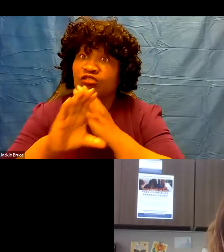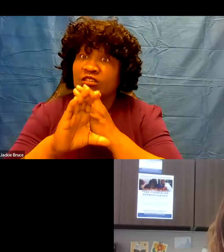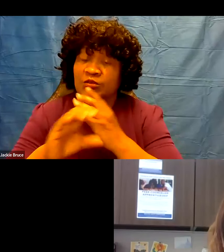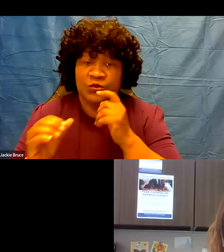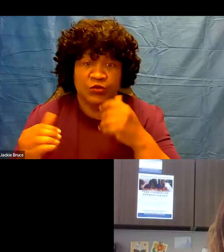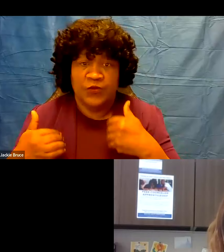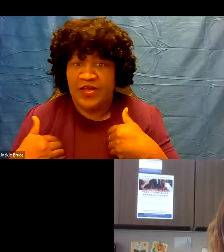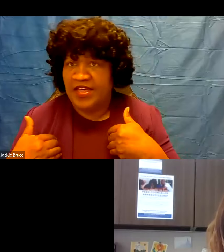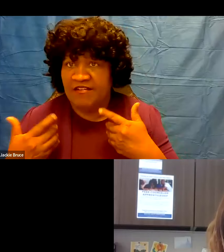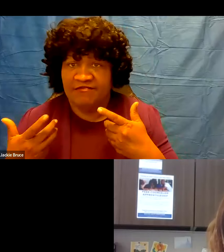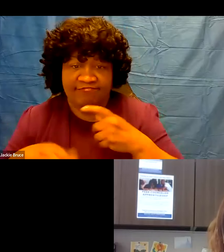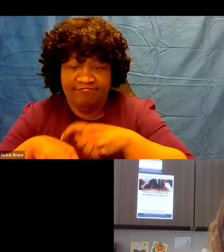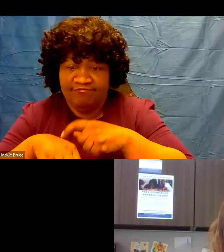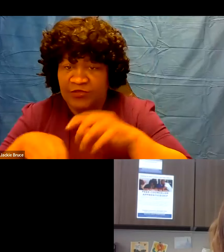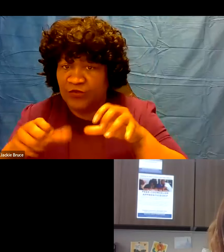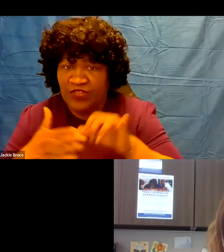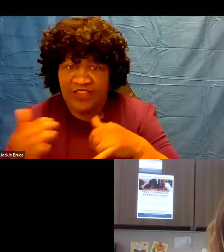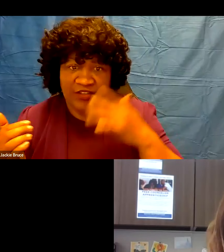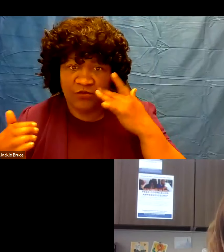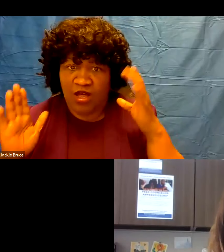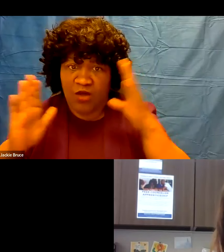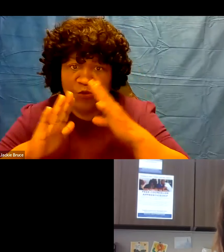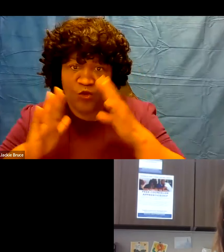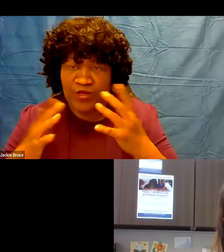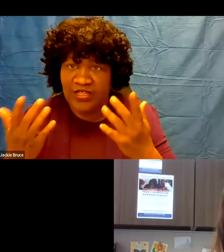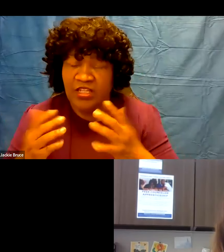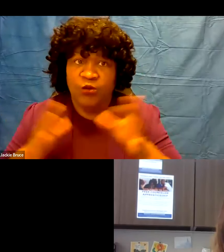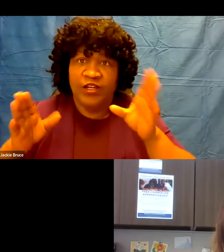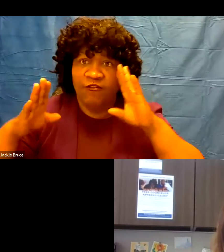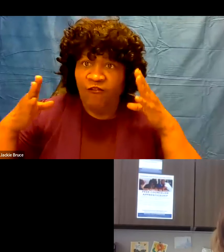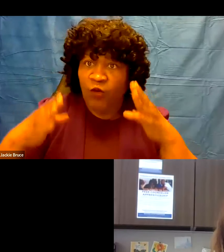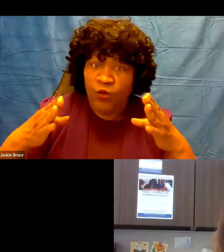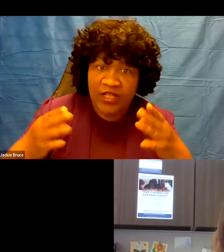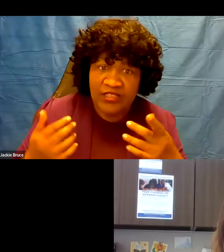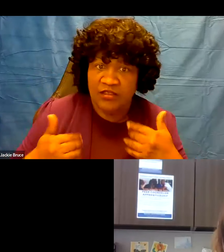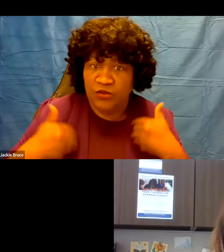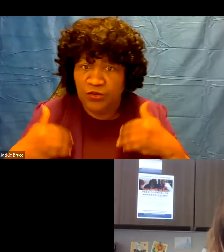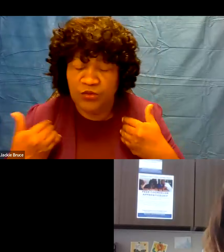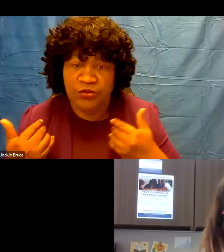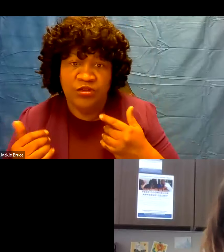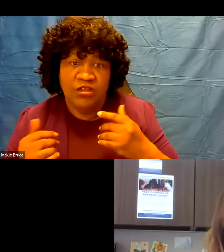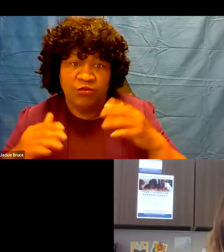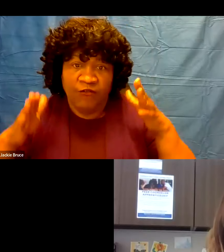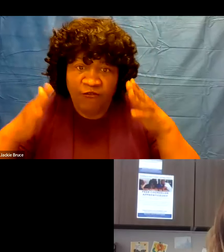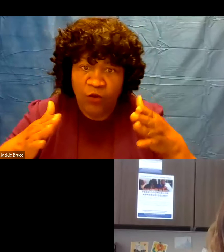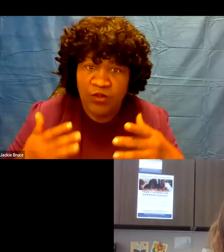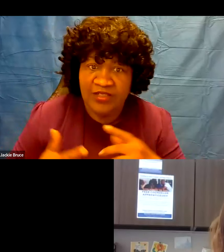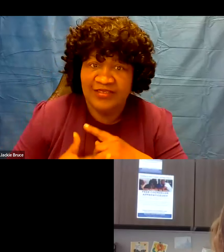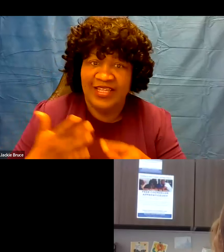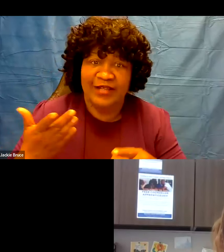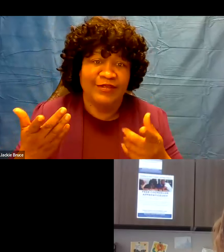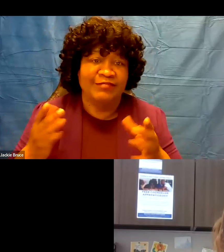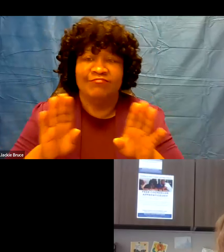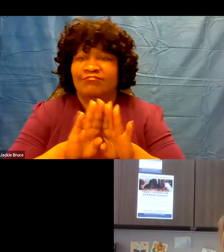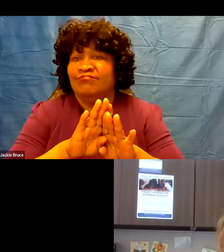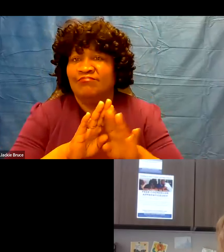that. And that's my worry, right? Because we're so much focused on the college and the youth and what's happening, that we totally close the